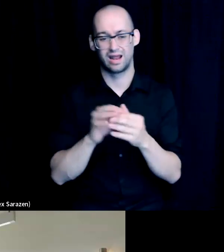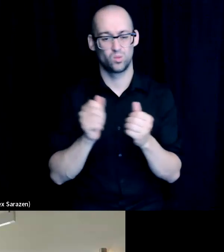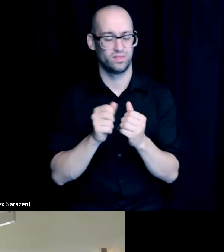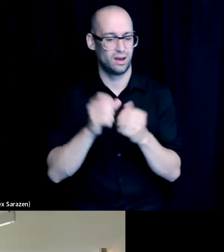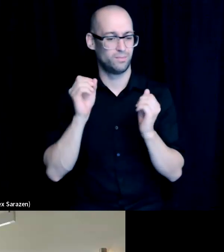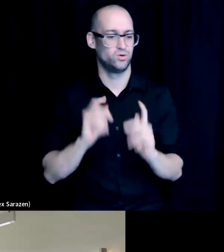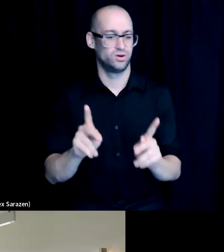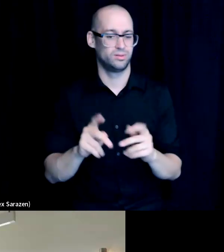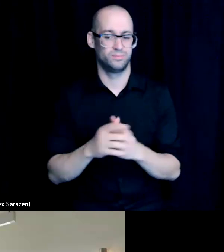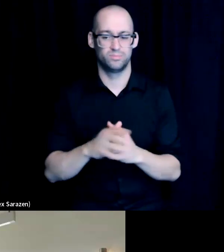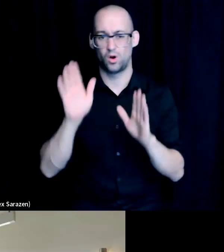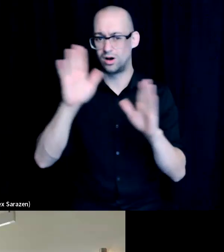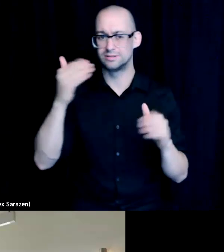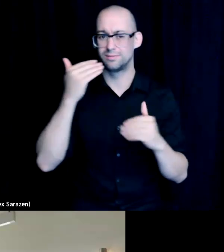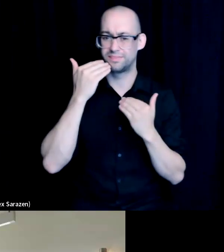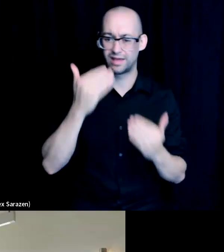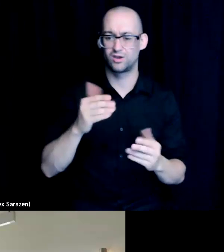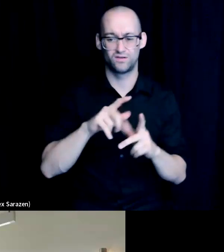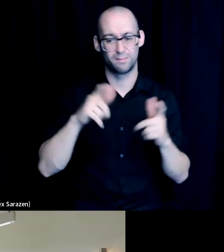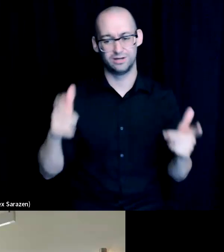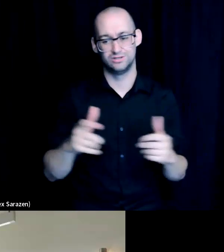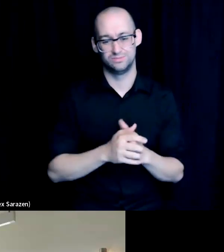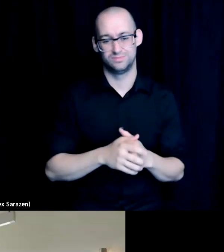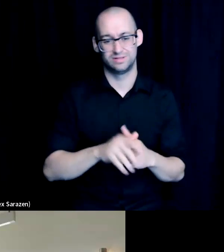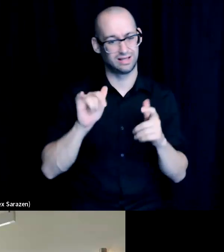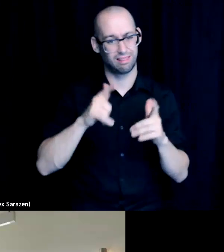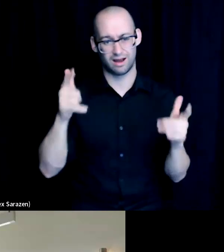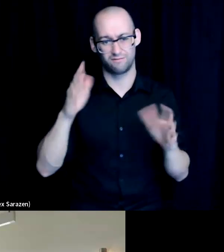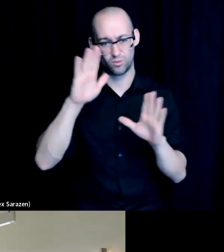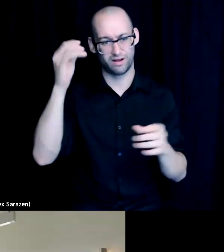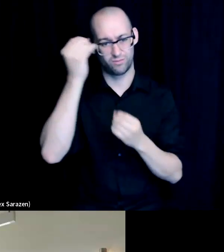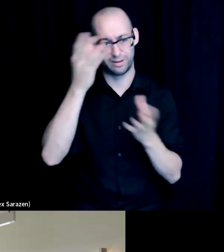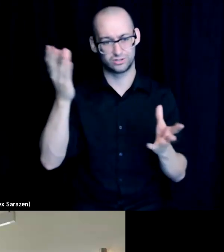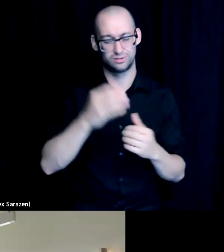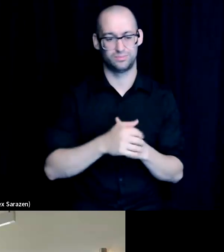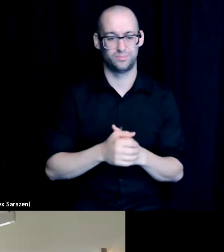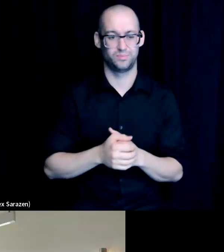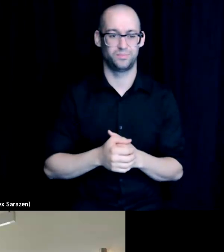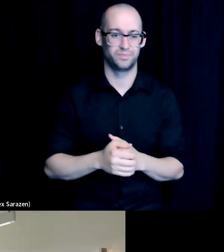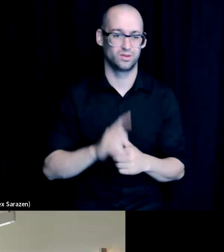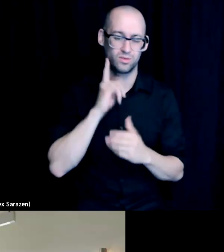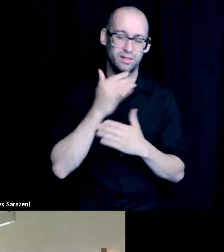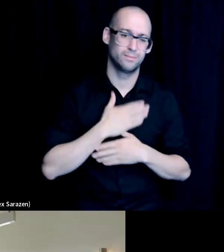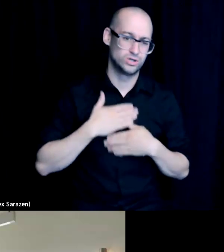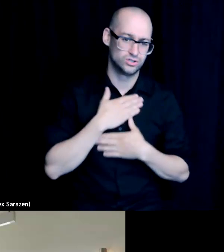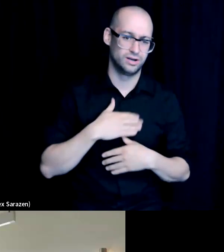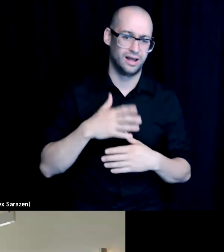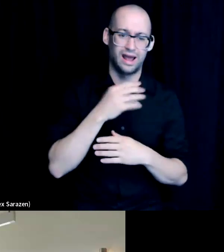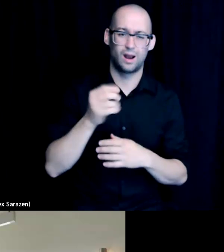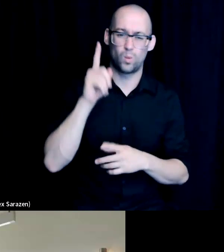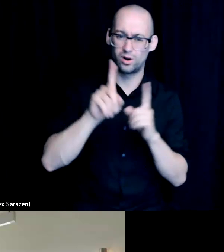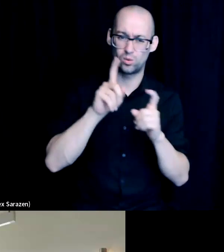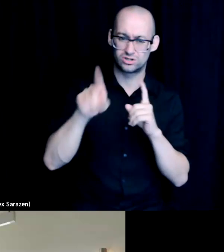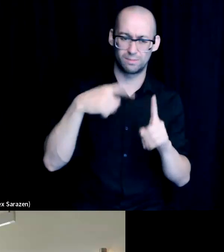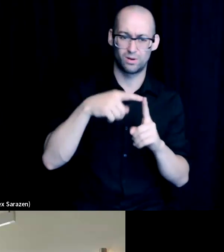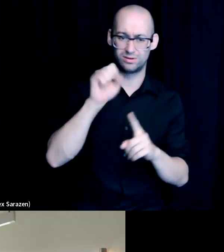programs. Awesome. Thank you so much, Jennifer. That was a lot of great information, and truly appreciate it. And there was one question about the